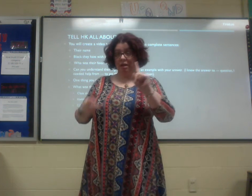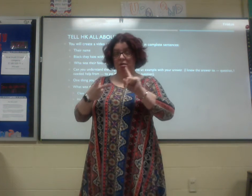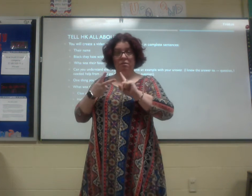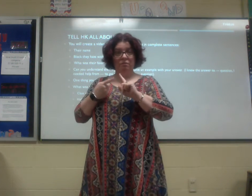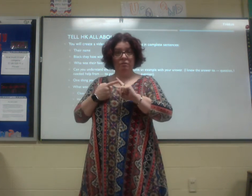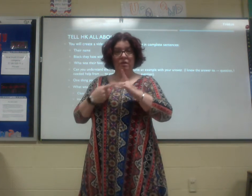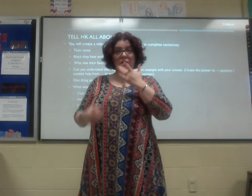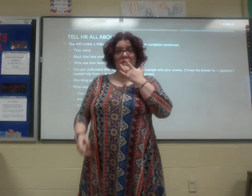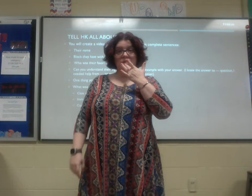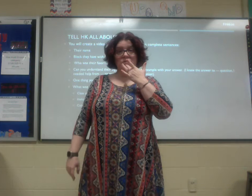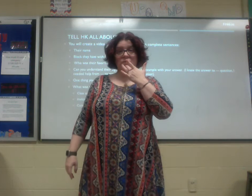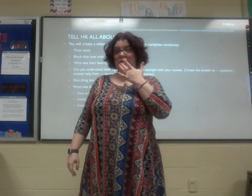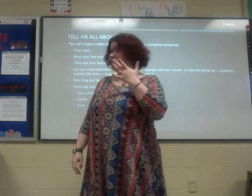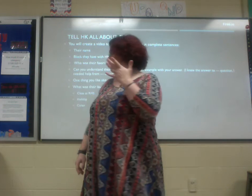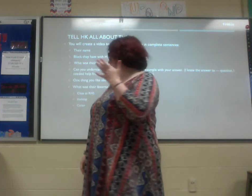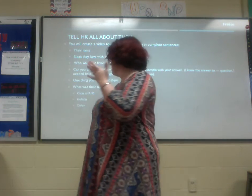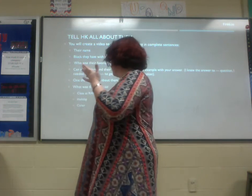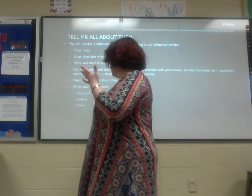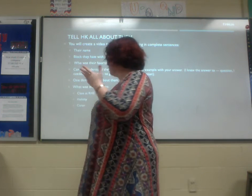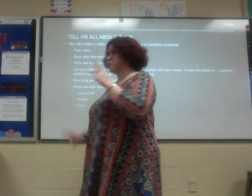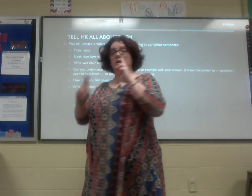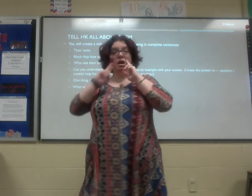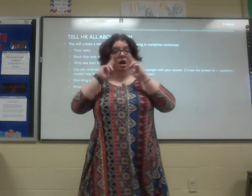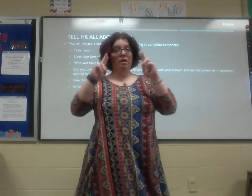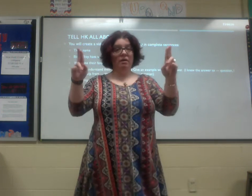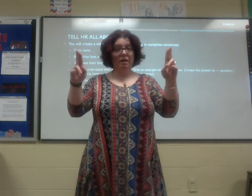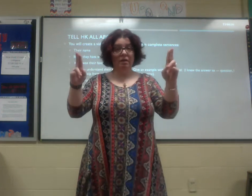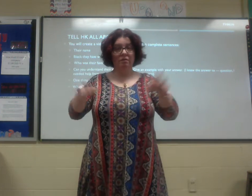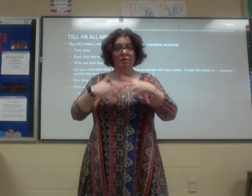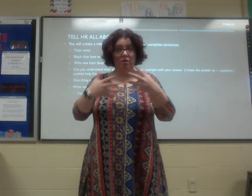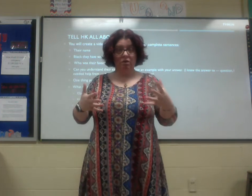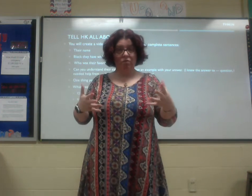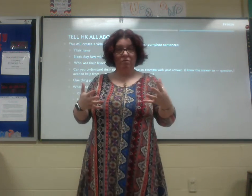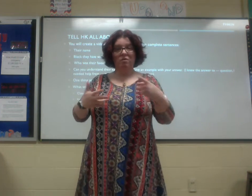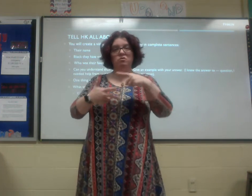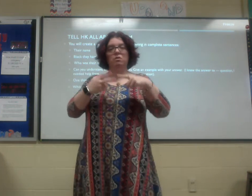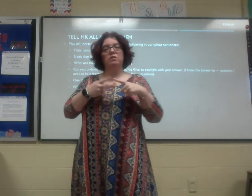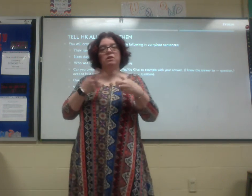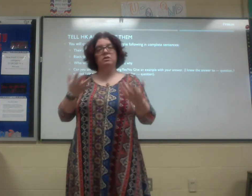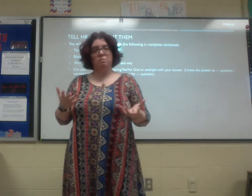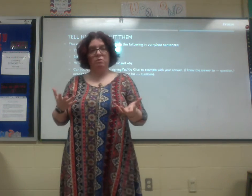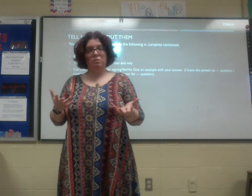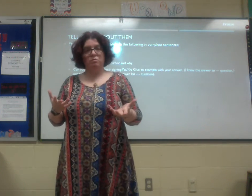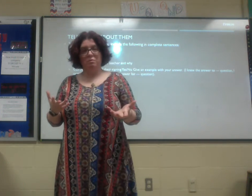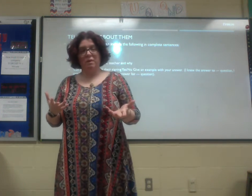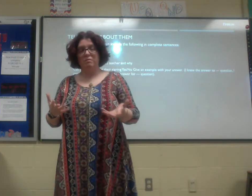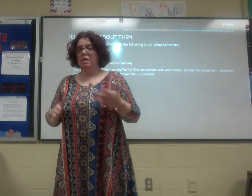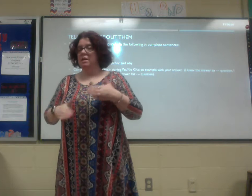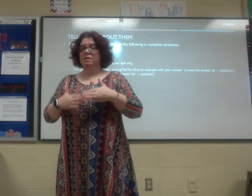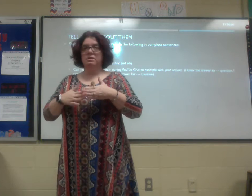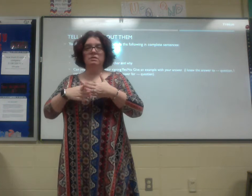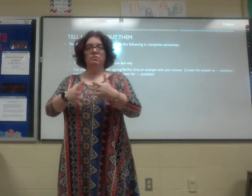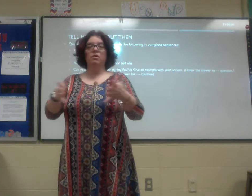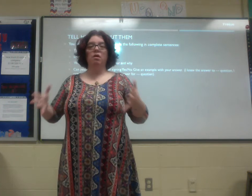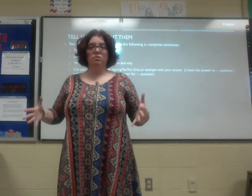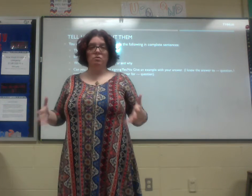Zake's favorite holiday, and you go from there. So you have to list both those pen pals. This isn't for all of you. This